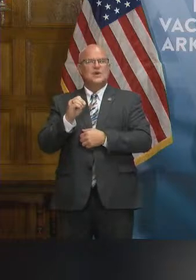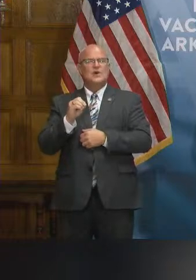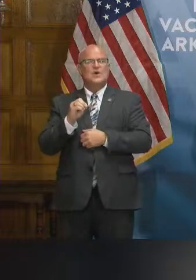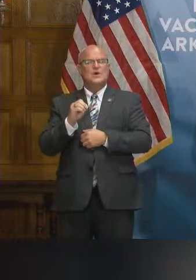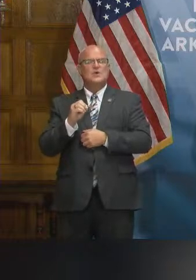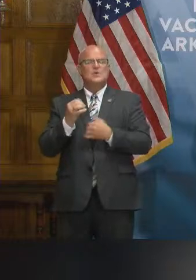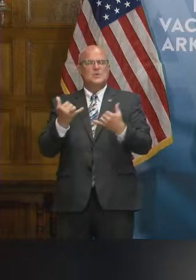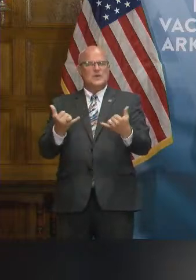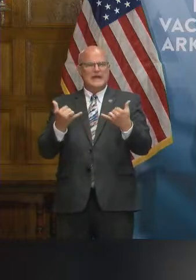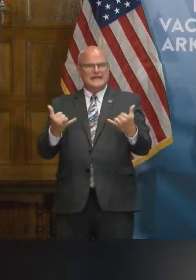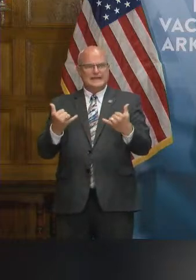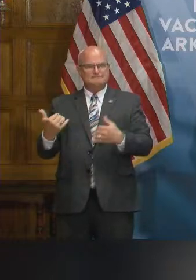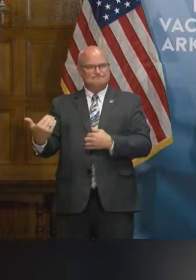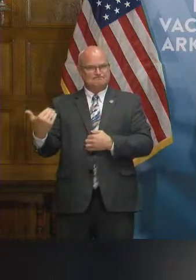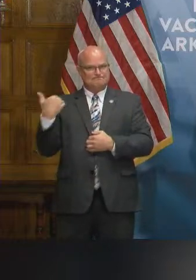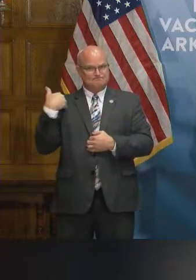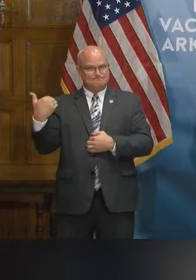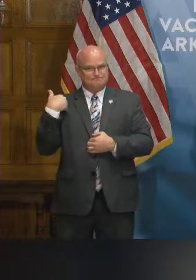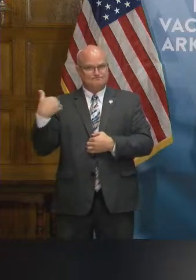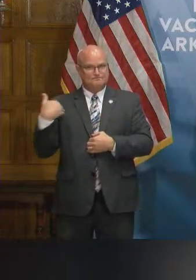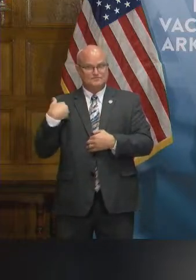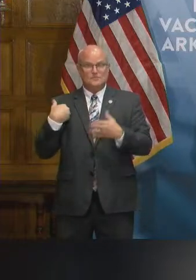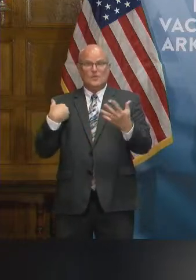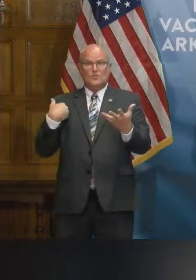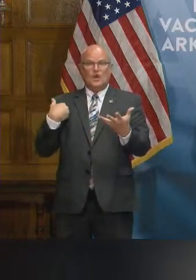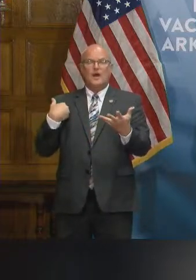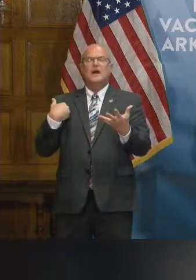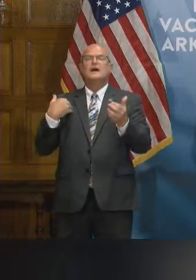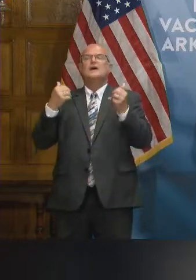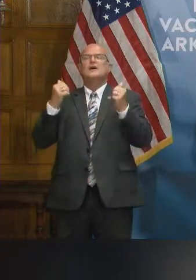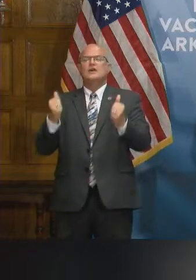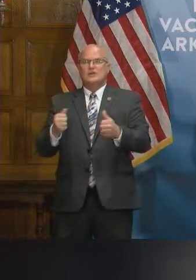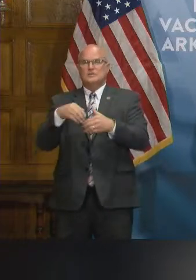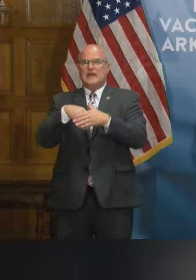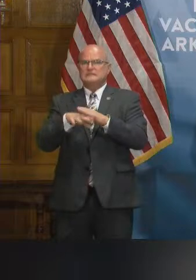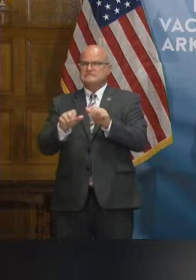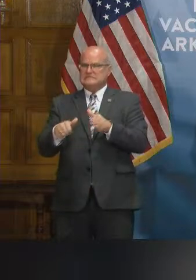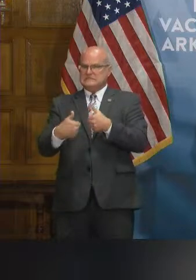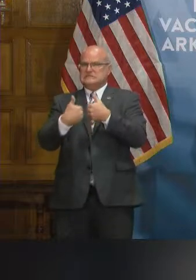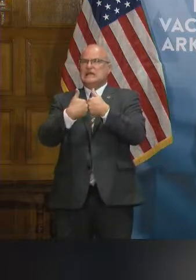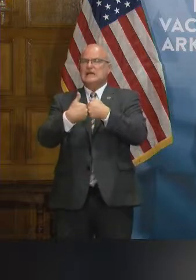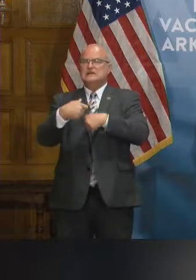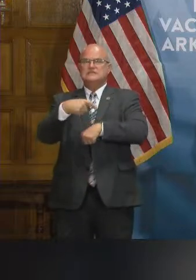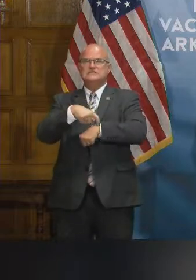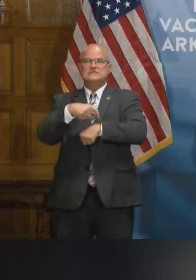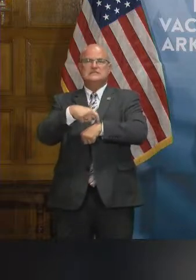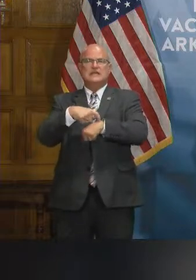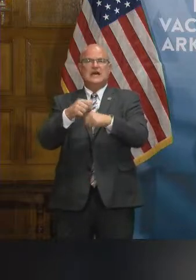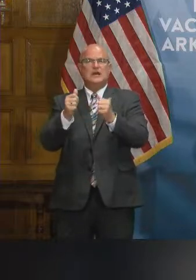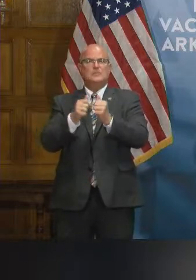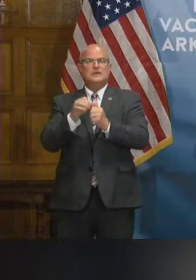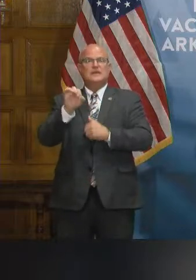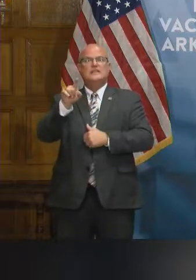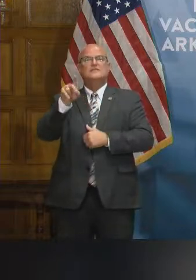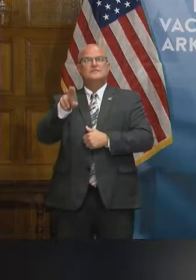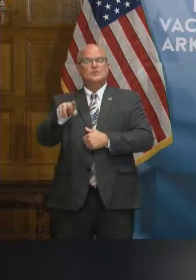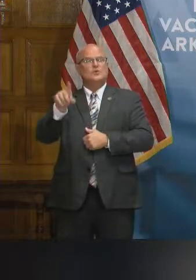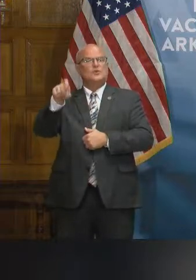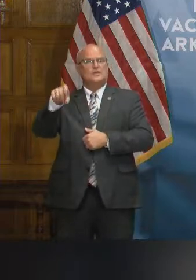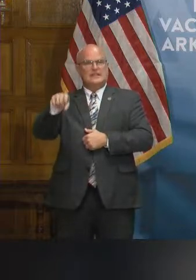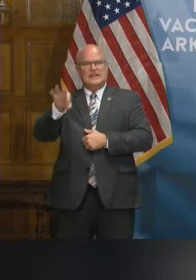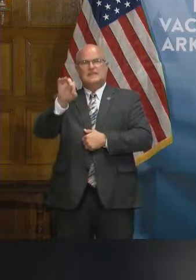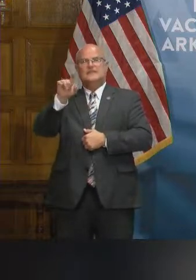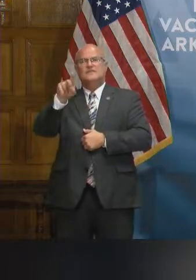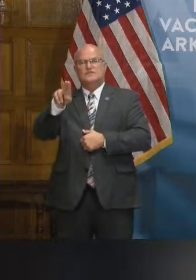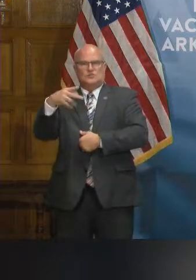an early reminder that we could be entering a challenging time if we all don't get the flu